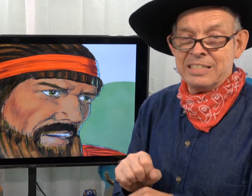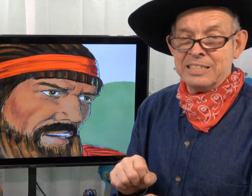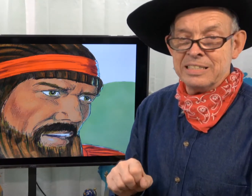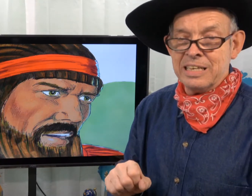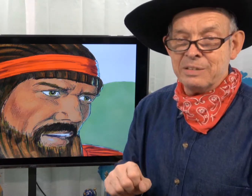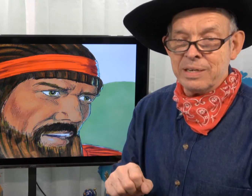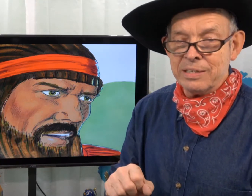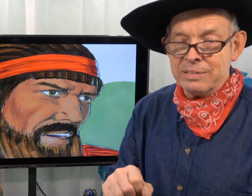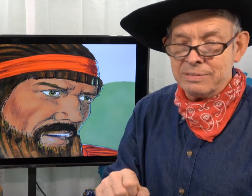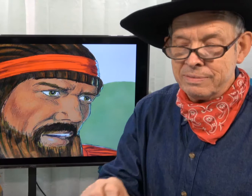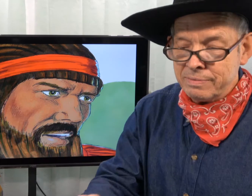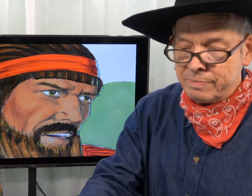Anyway,